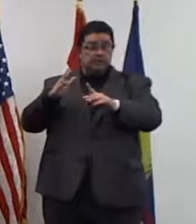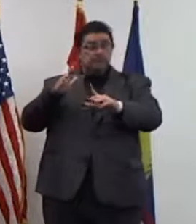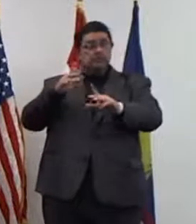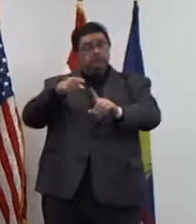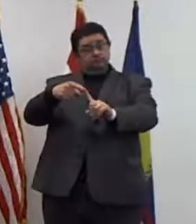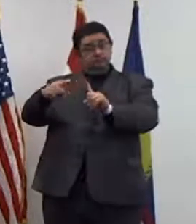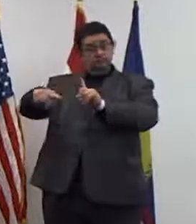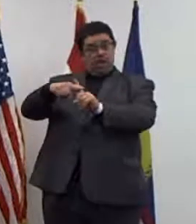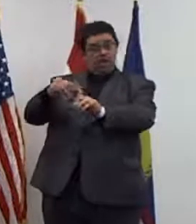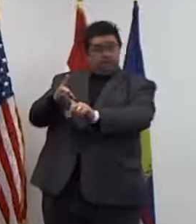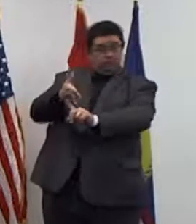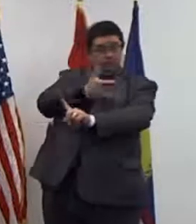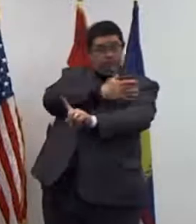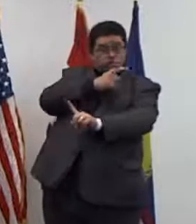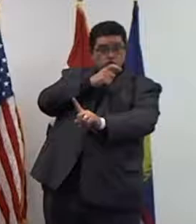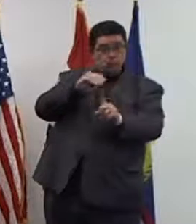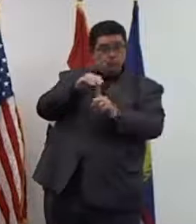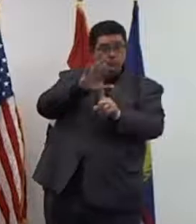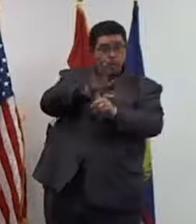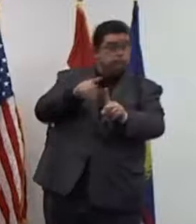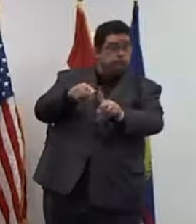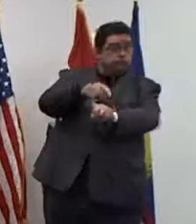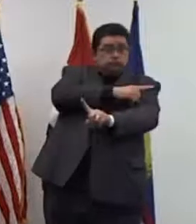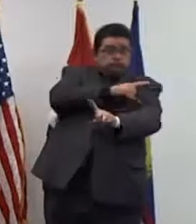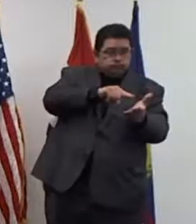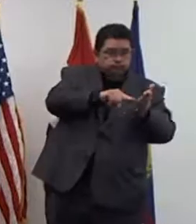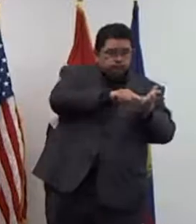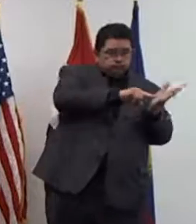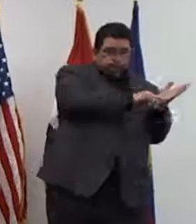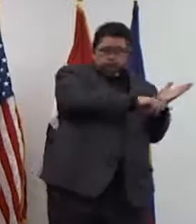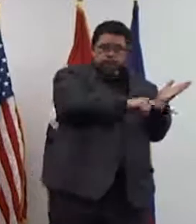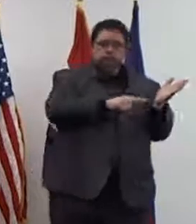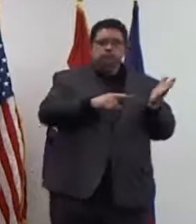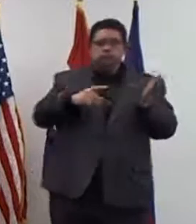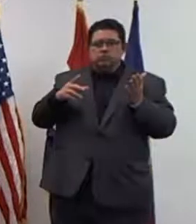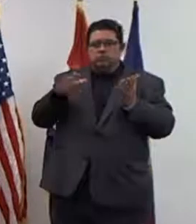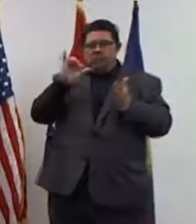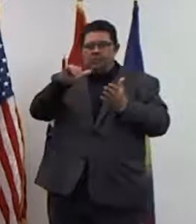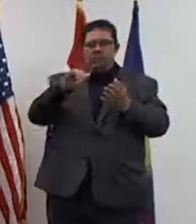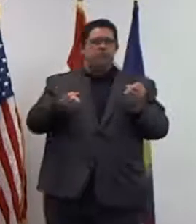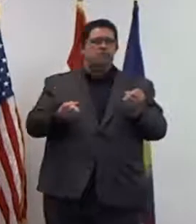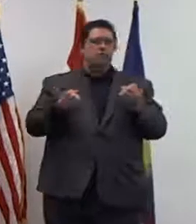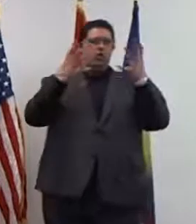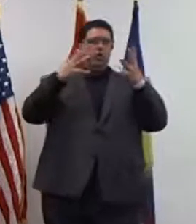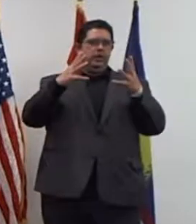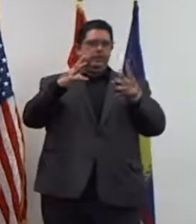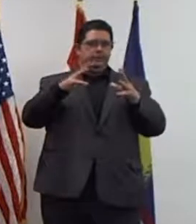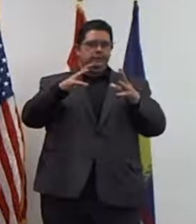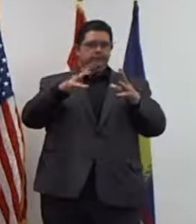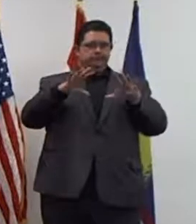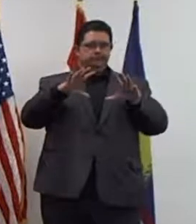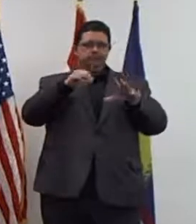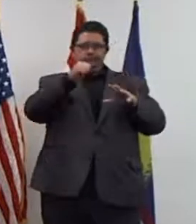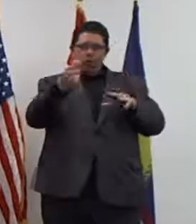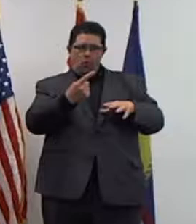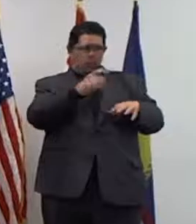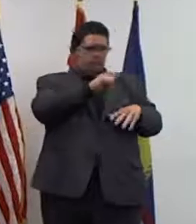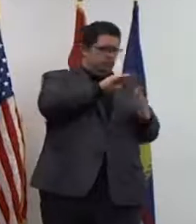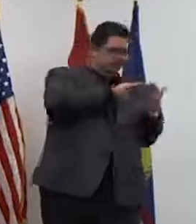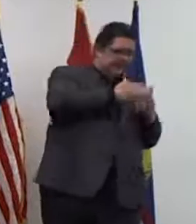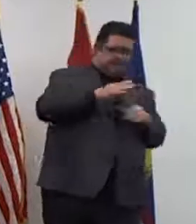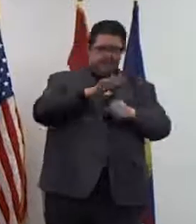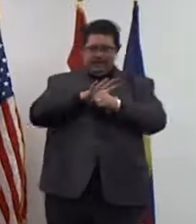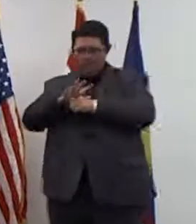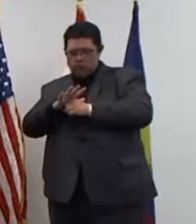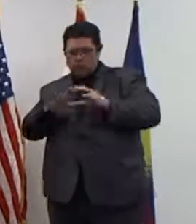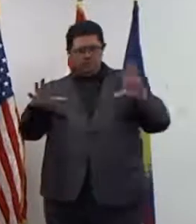response, our humanitarian response that's been coordinated by Jason Purnell, which is really multi-jurisdictional. The federal law does limit